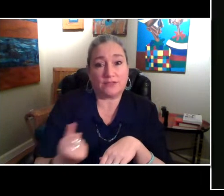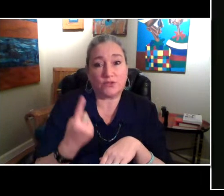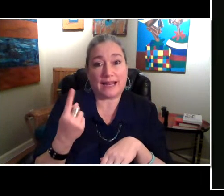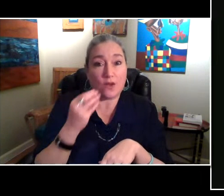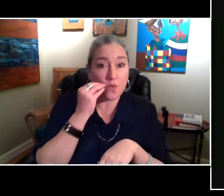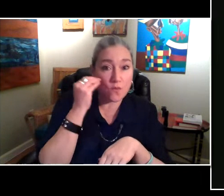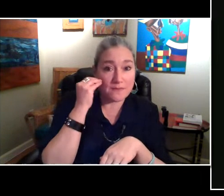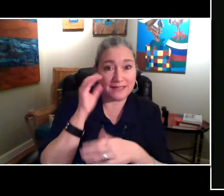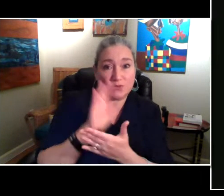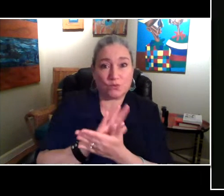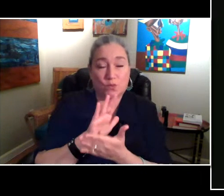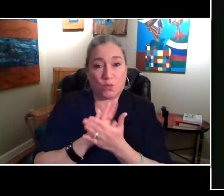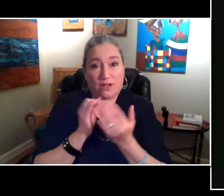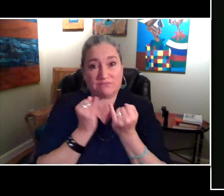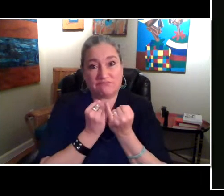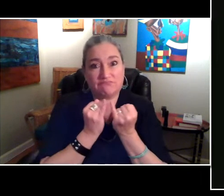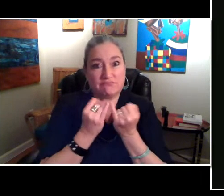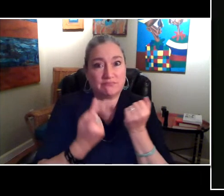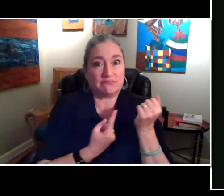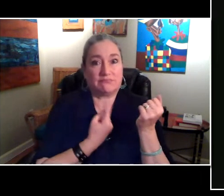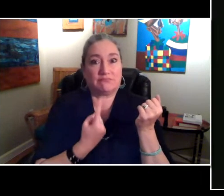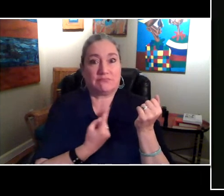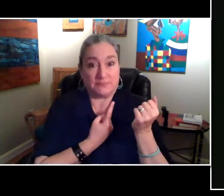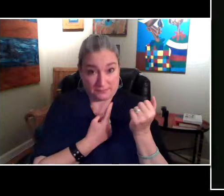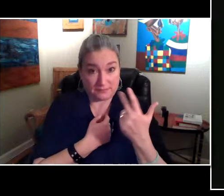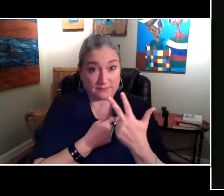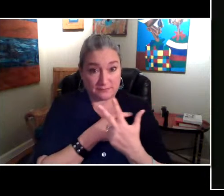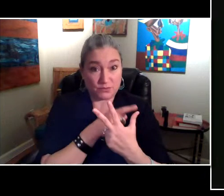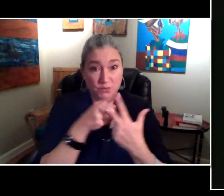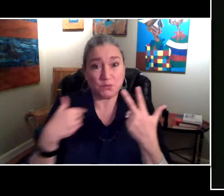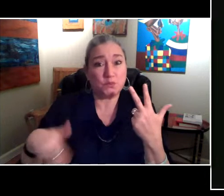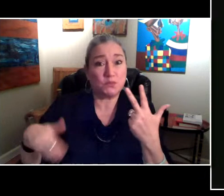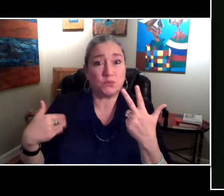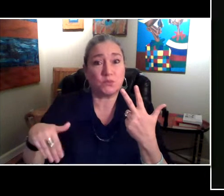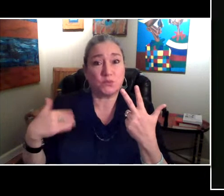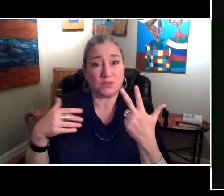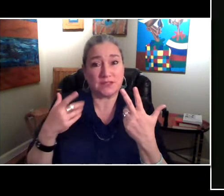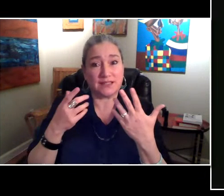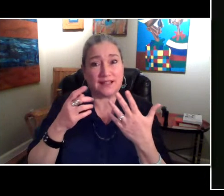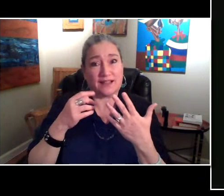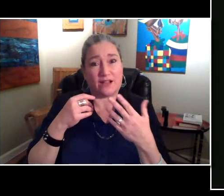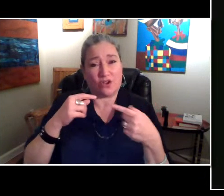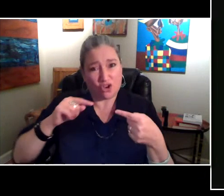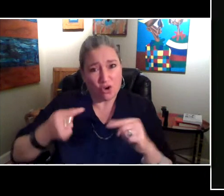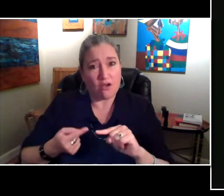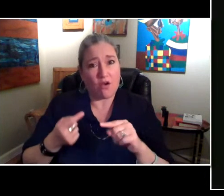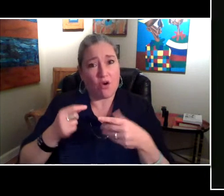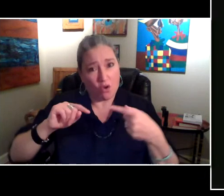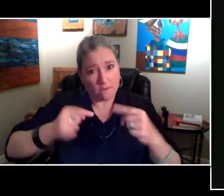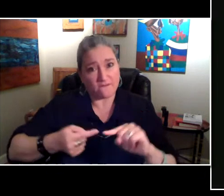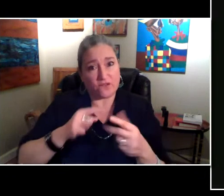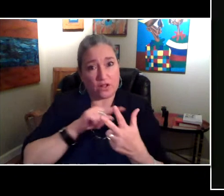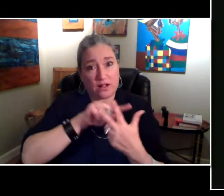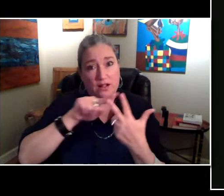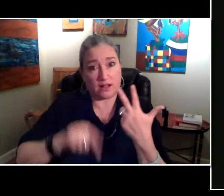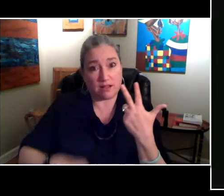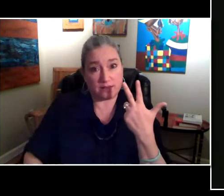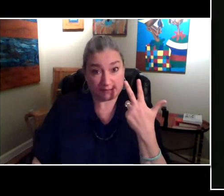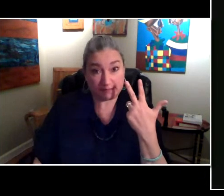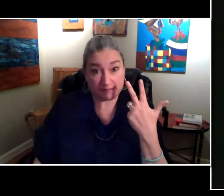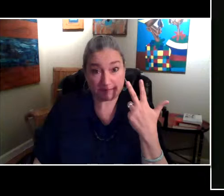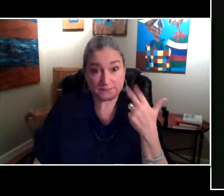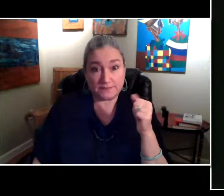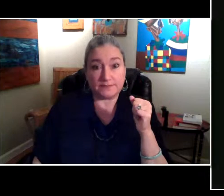with deaf identity development, and there's significant social isolation at home or at